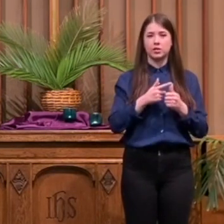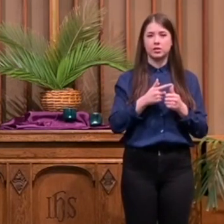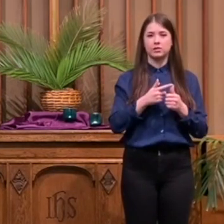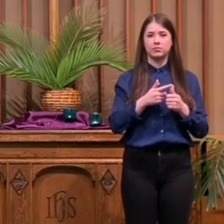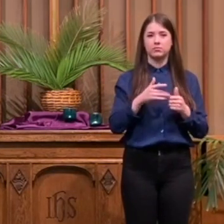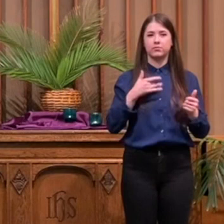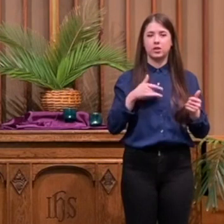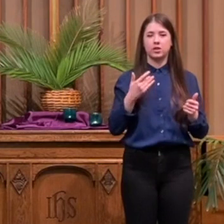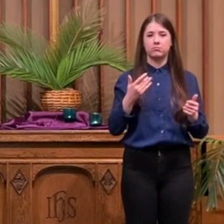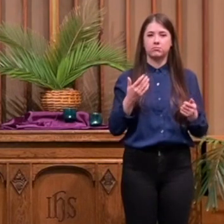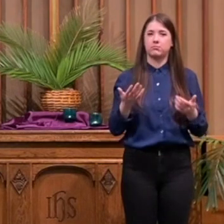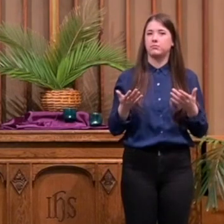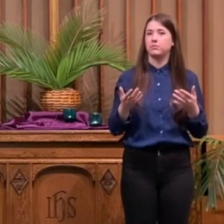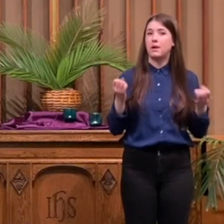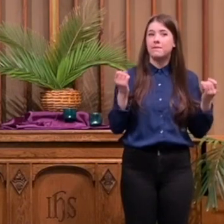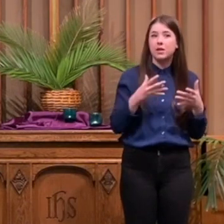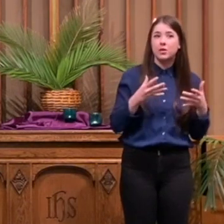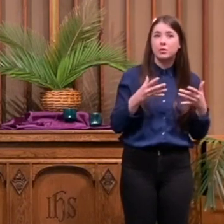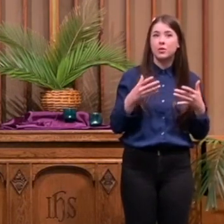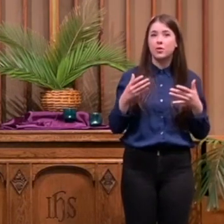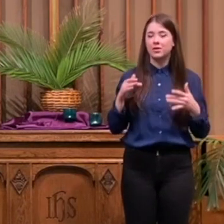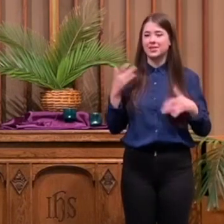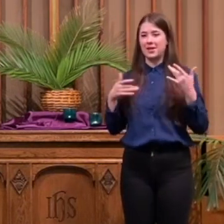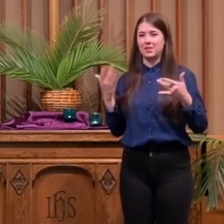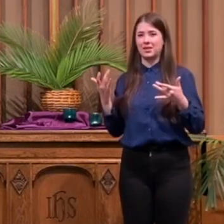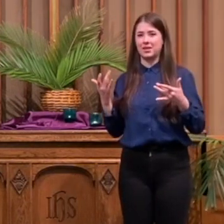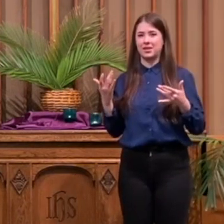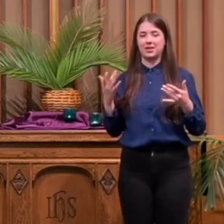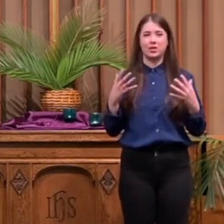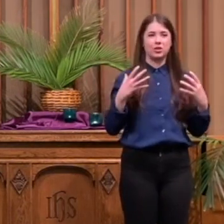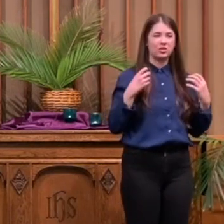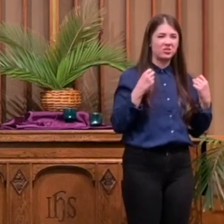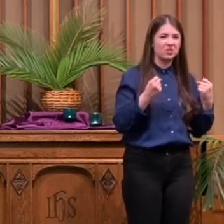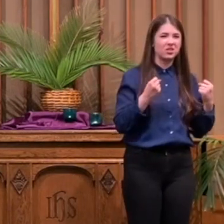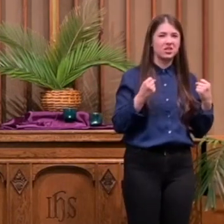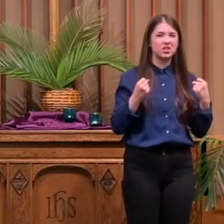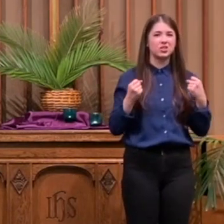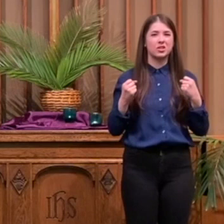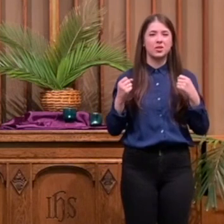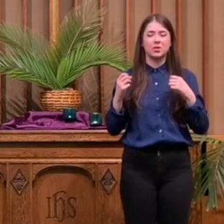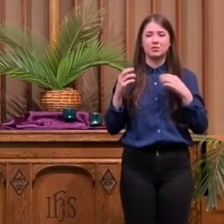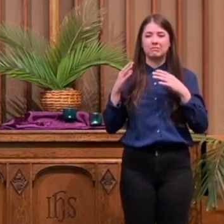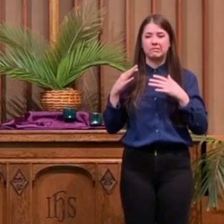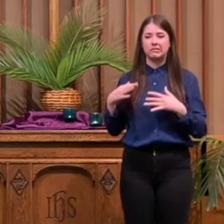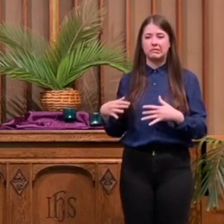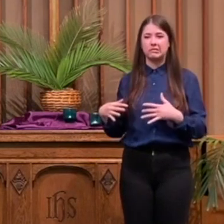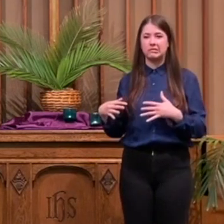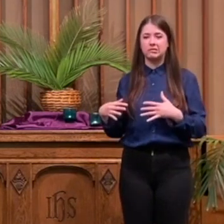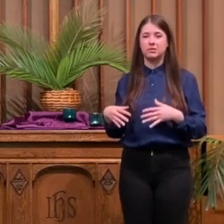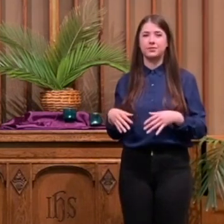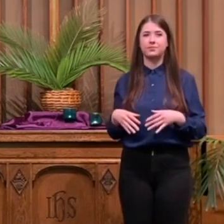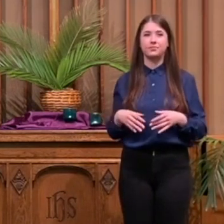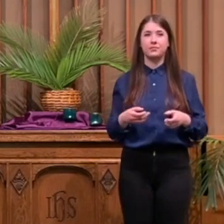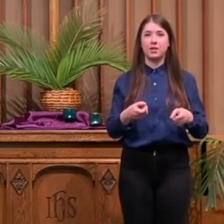fear or excitement? Courage or displeasure? Do you immediately